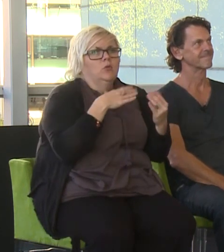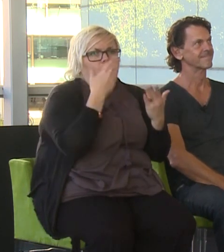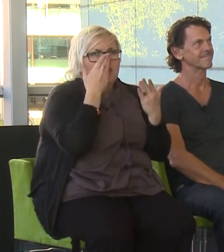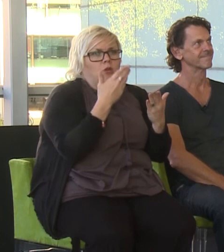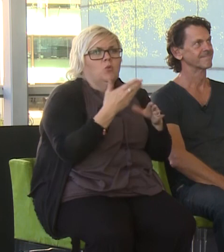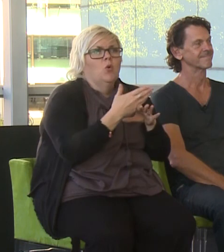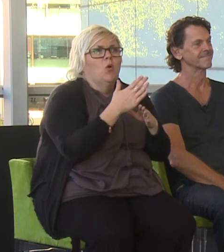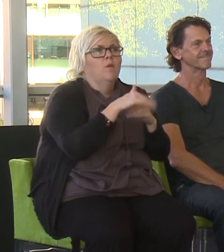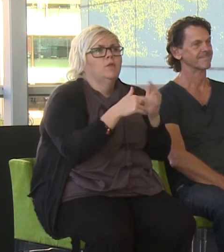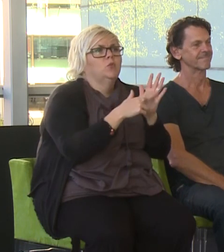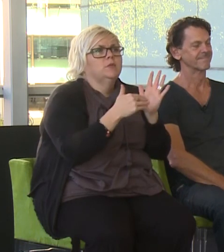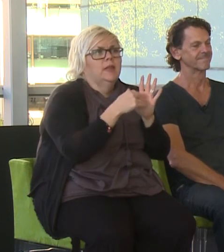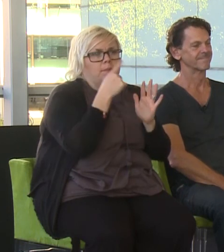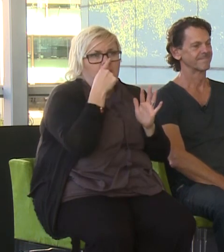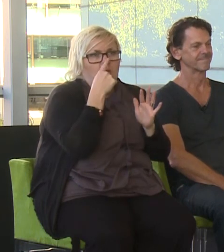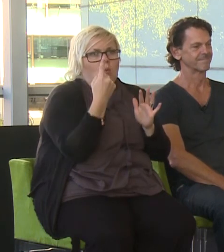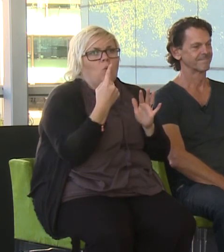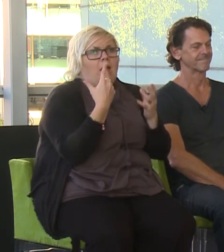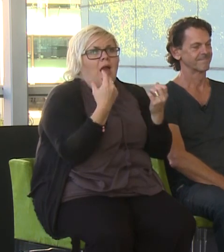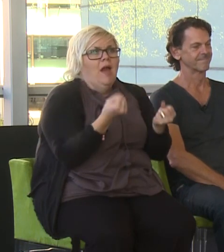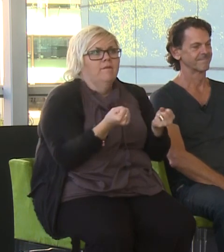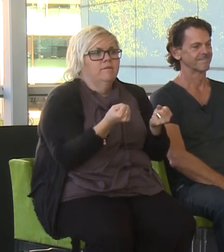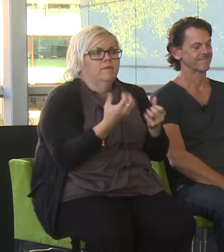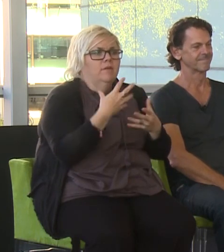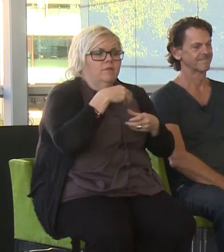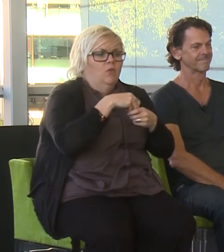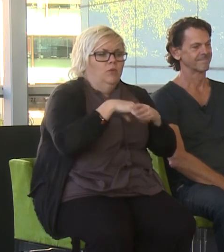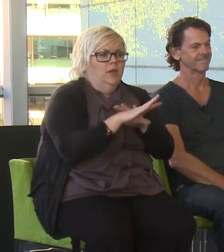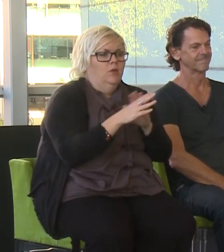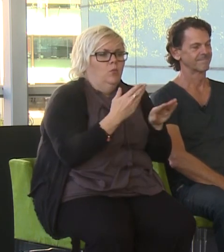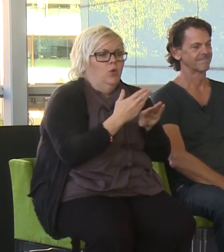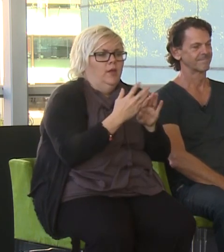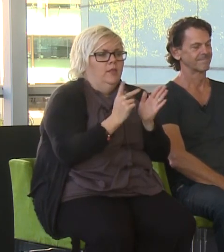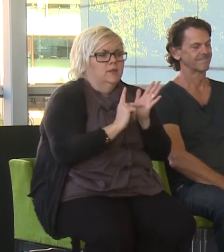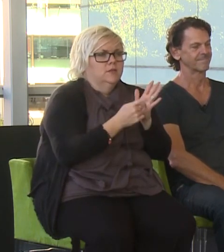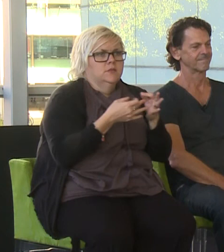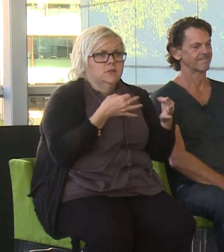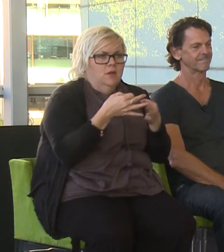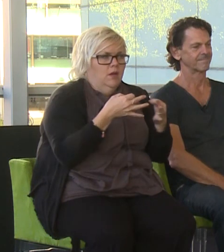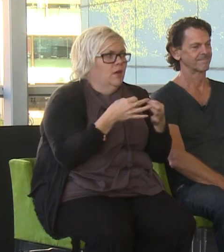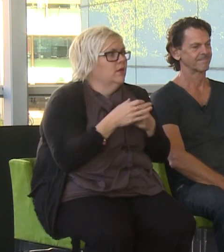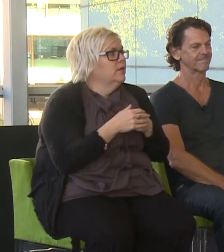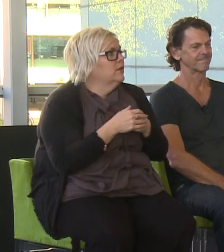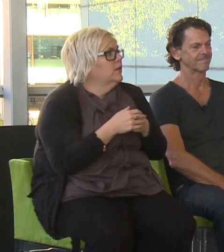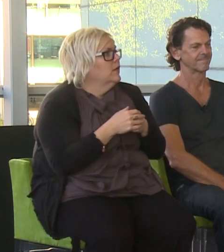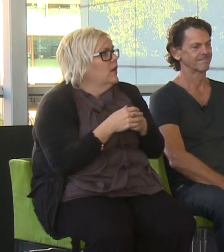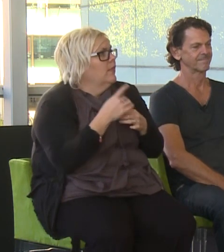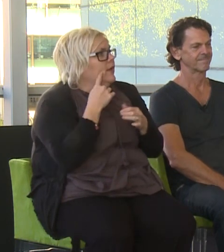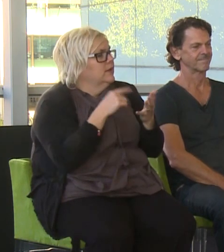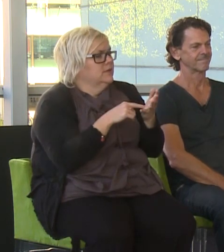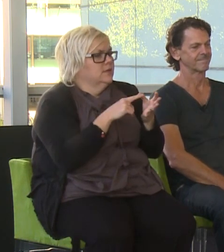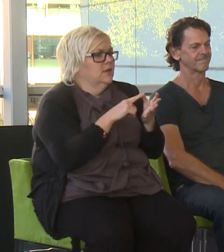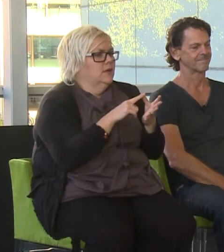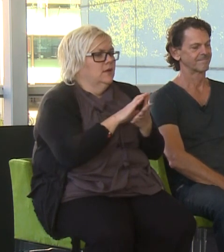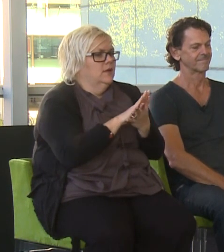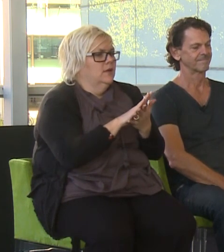the New Zealanders who held key positions in the design and directorial team on this film. I believe Taika, with his first